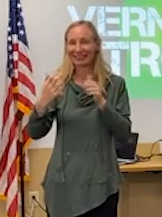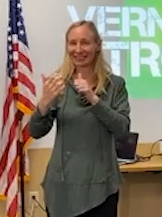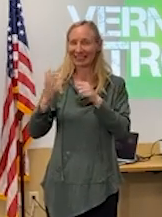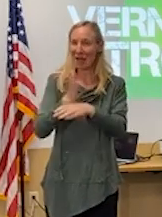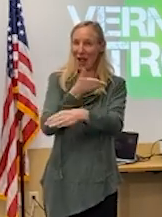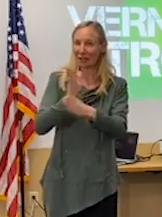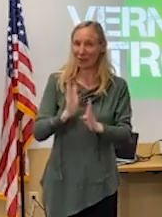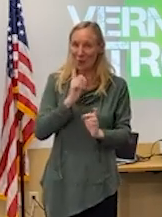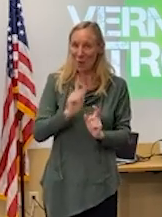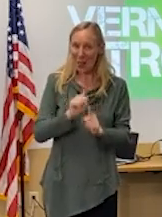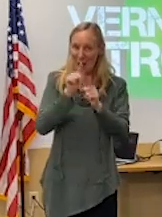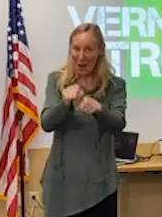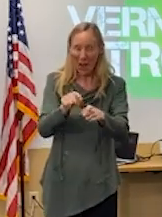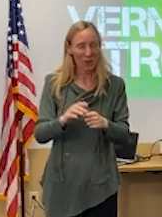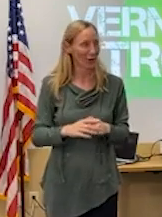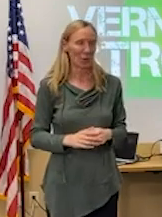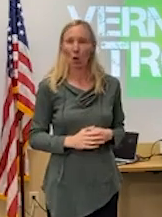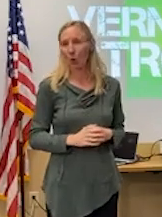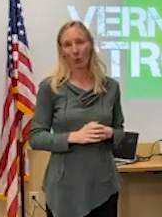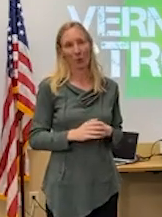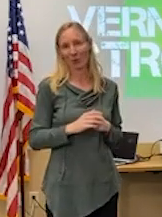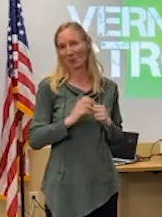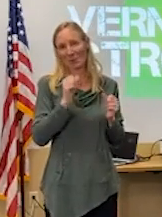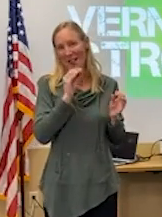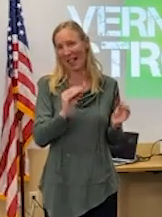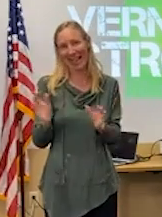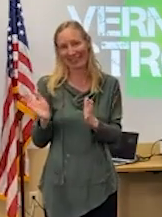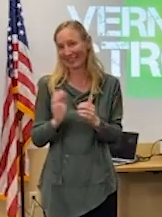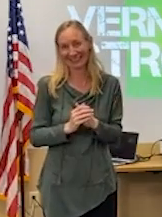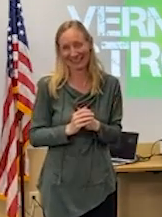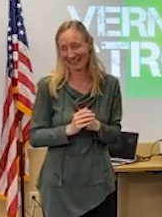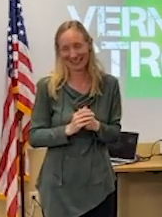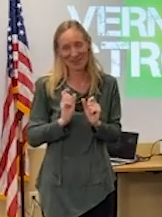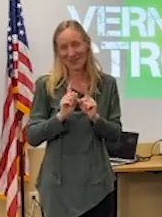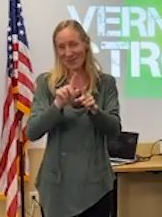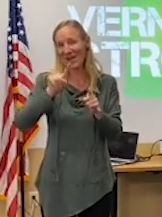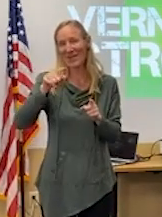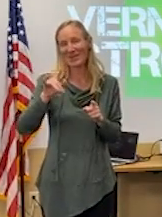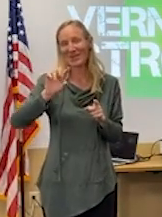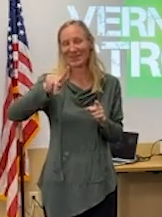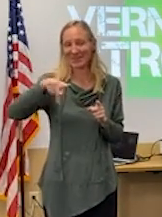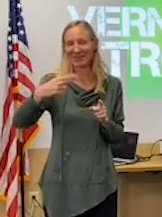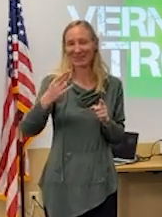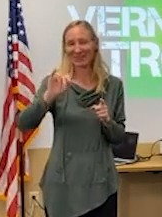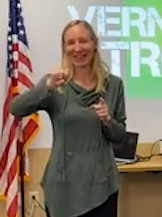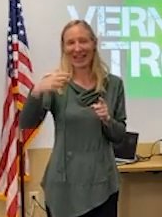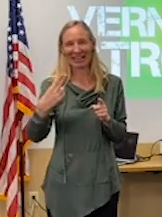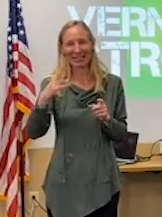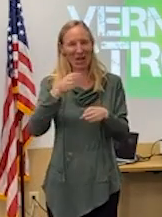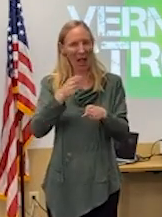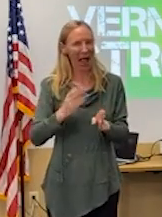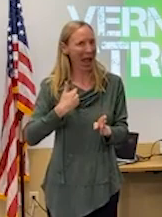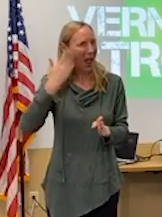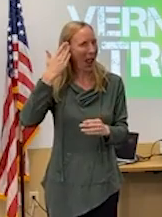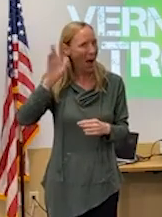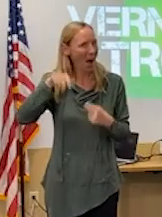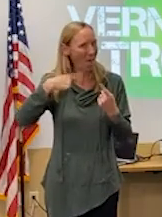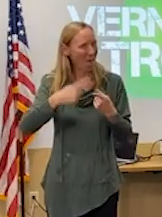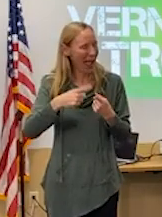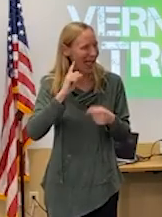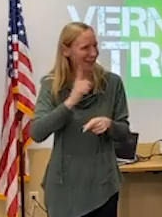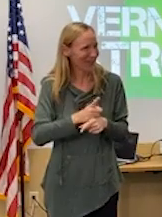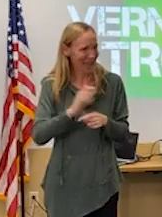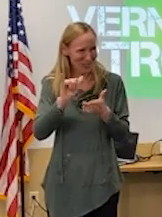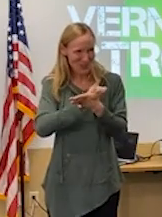concert? I have no plans to go to the Fish concert, but I don't even know when it is. But it's over